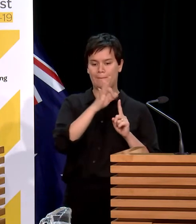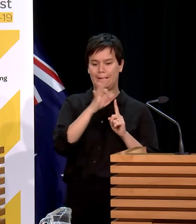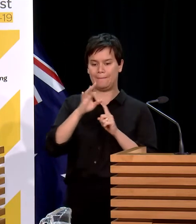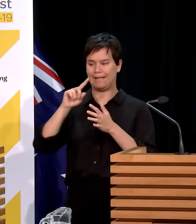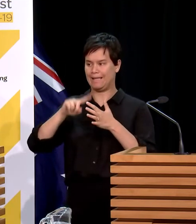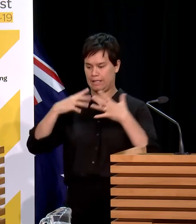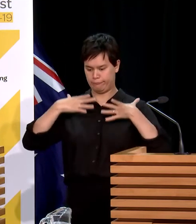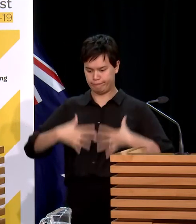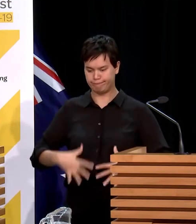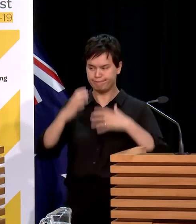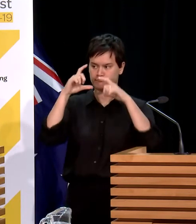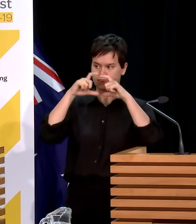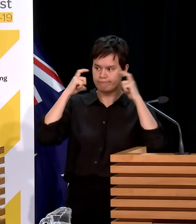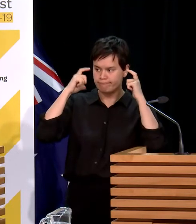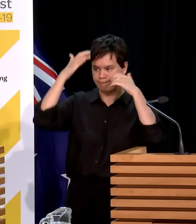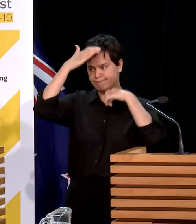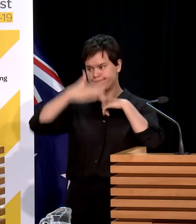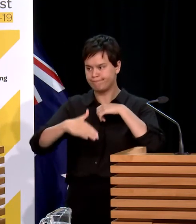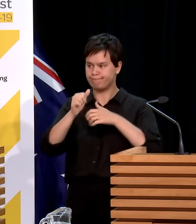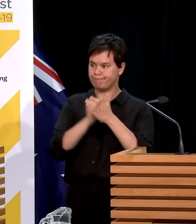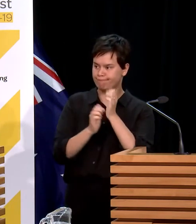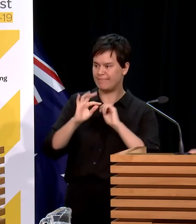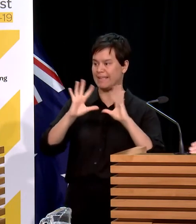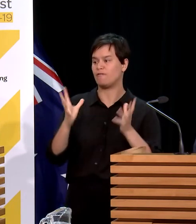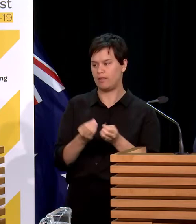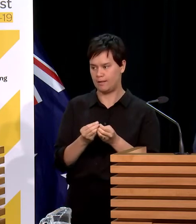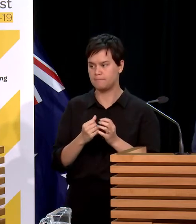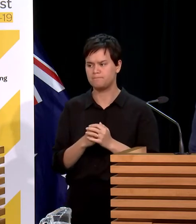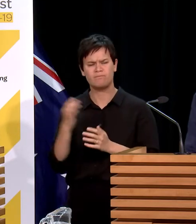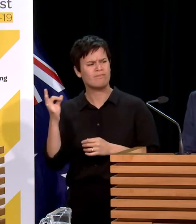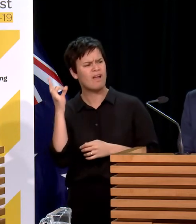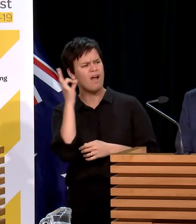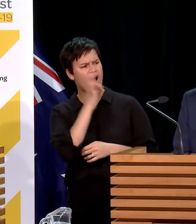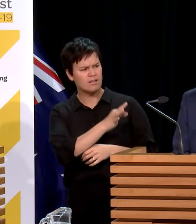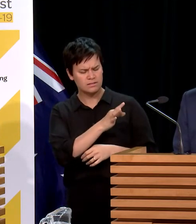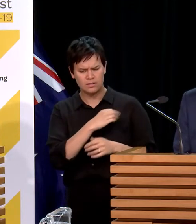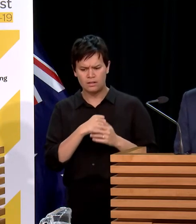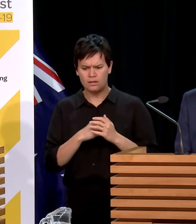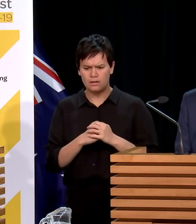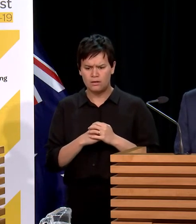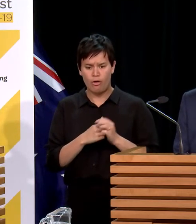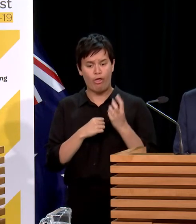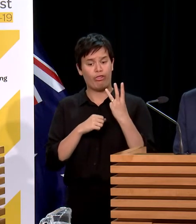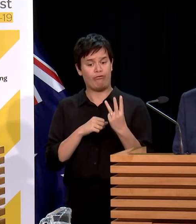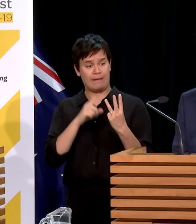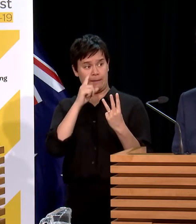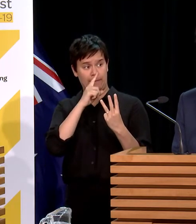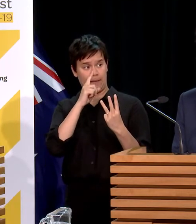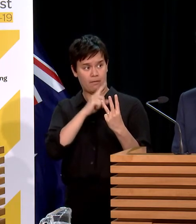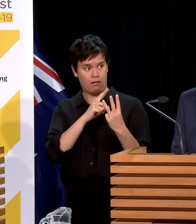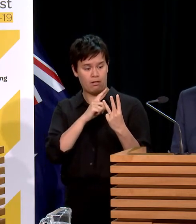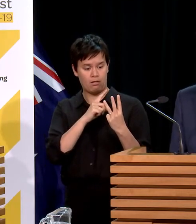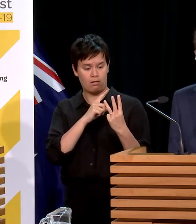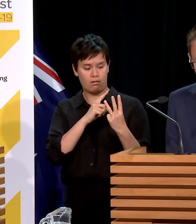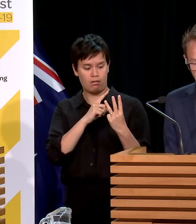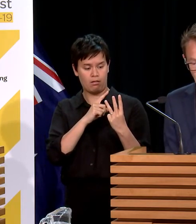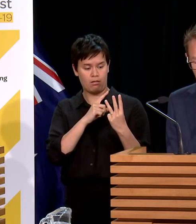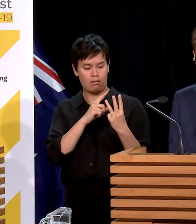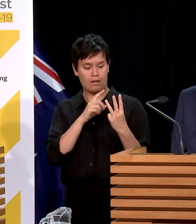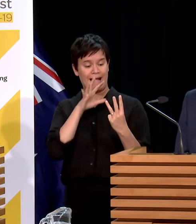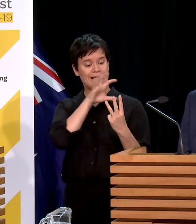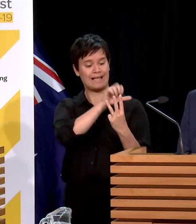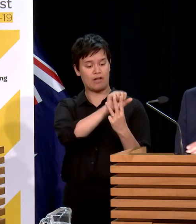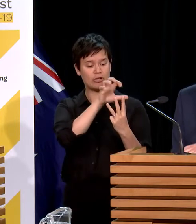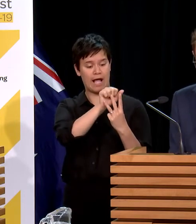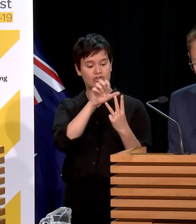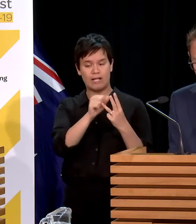that weren't detected after day 0, were any of them on a day 12